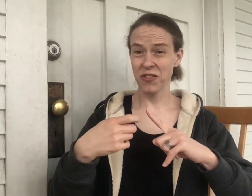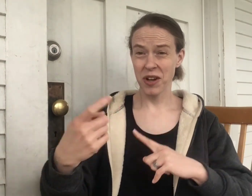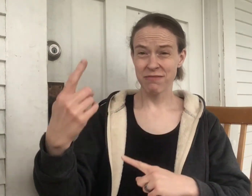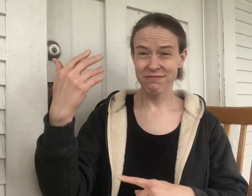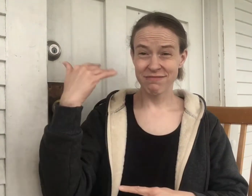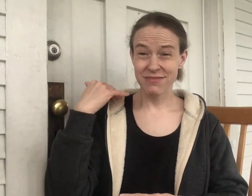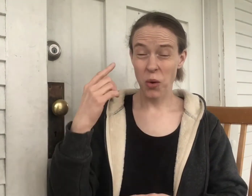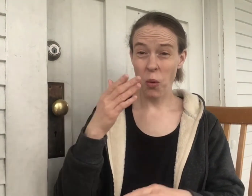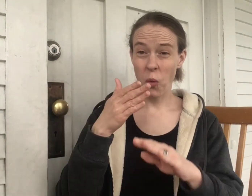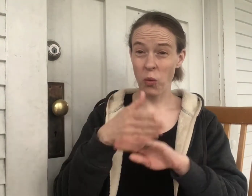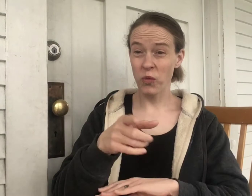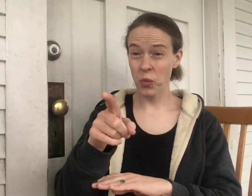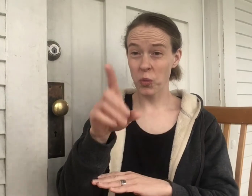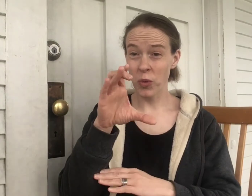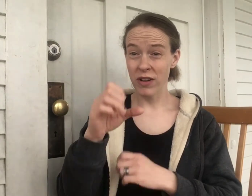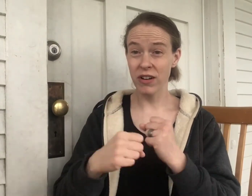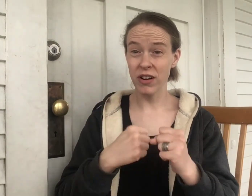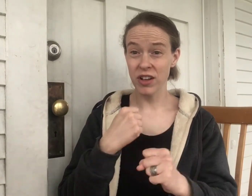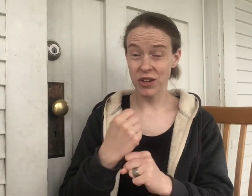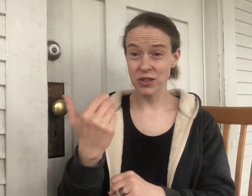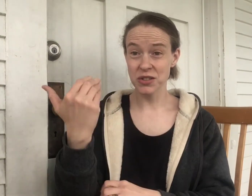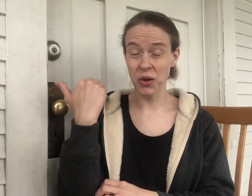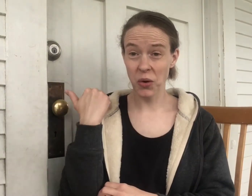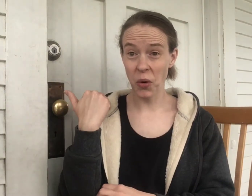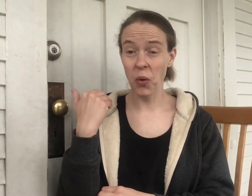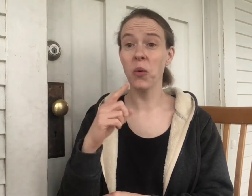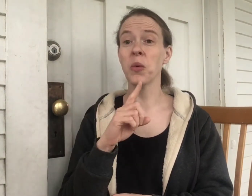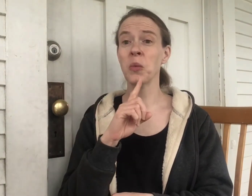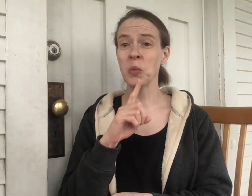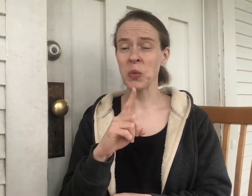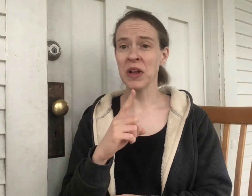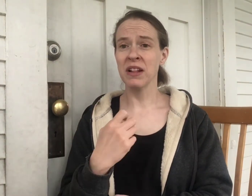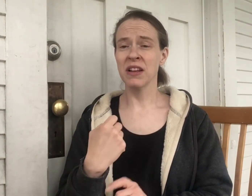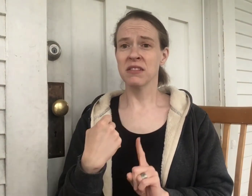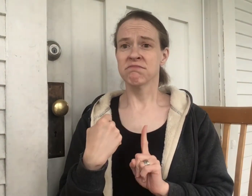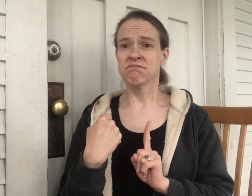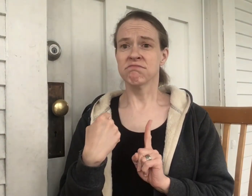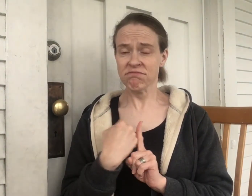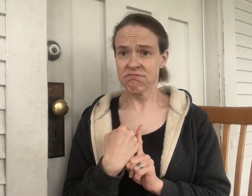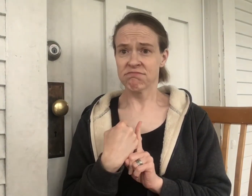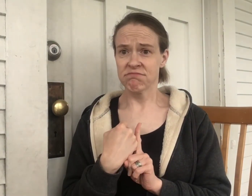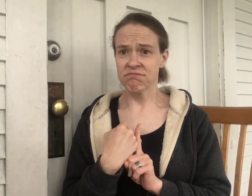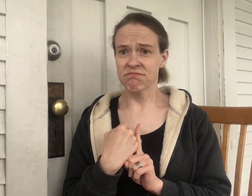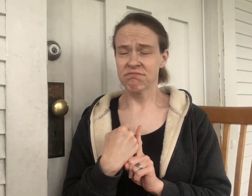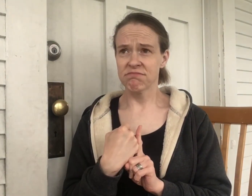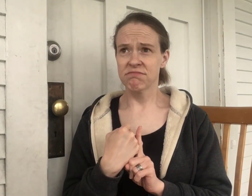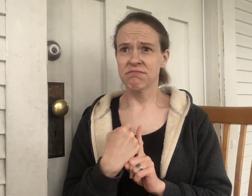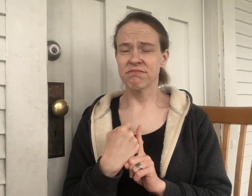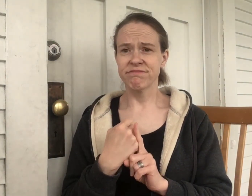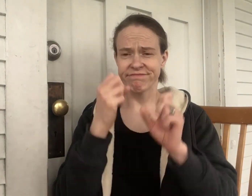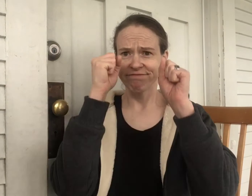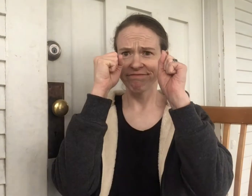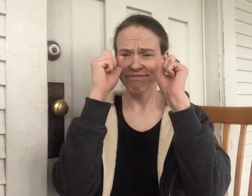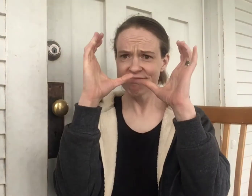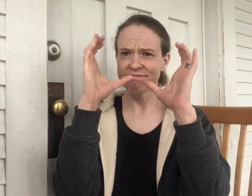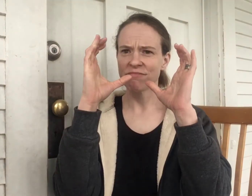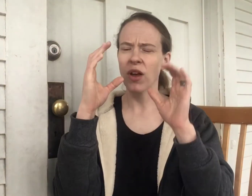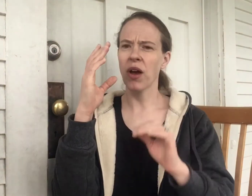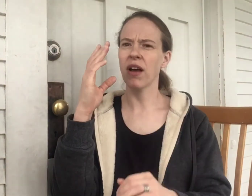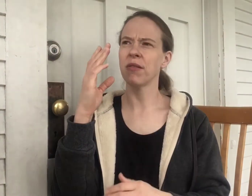an explanation from over 100 years ago really impacted me. I was